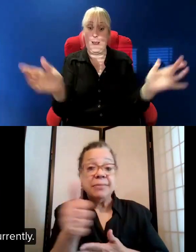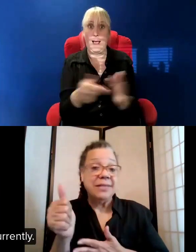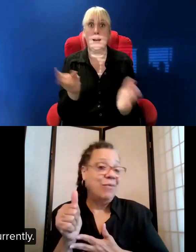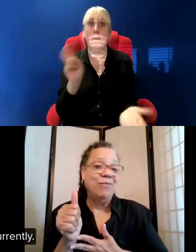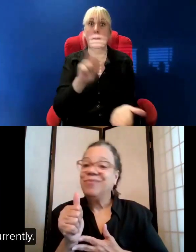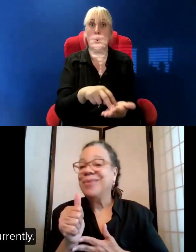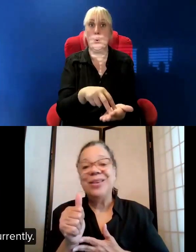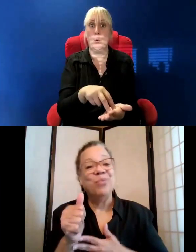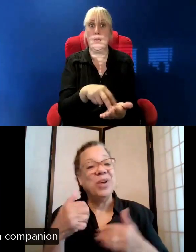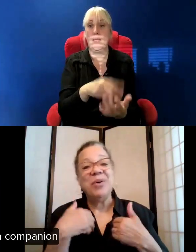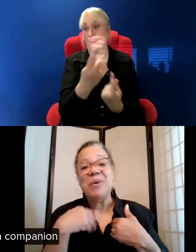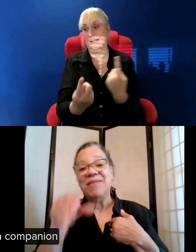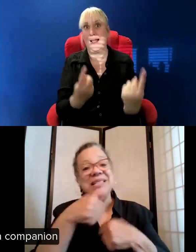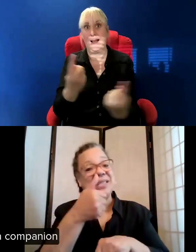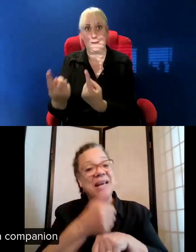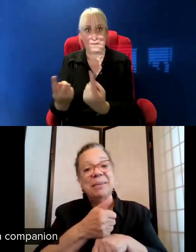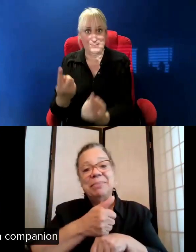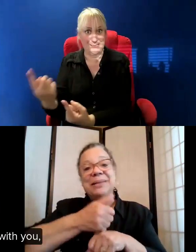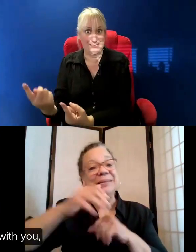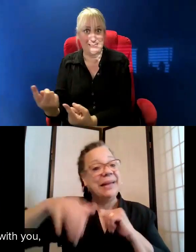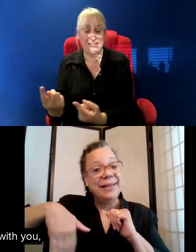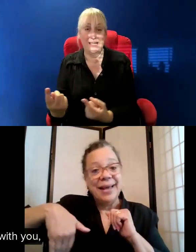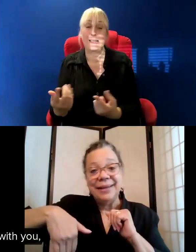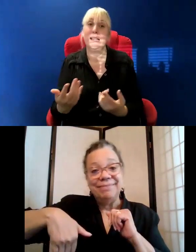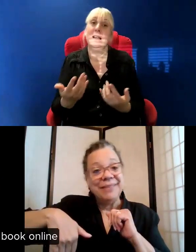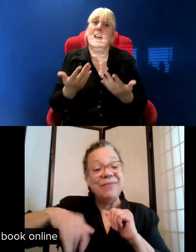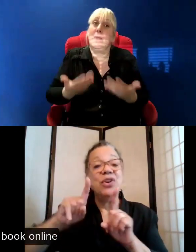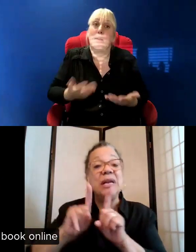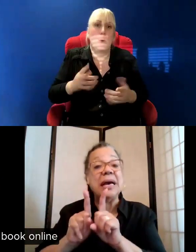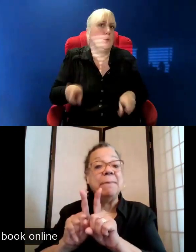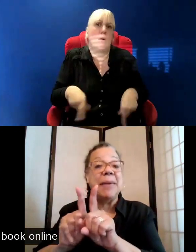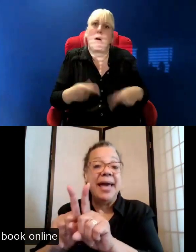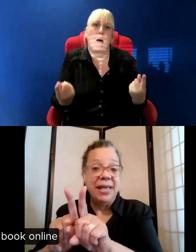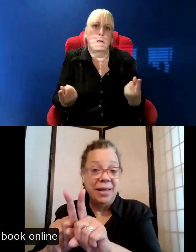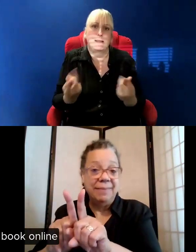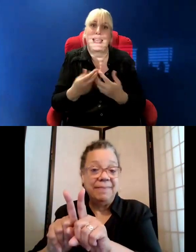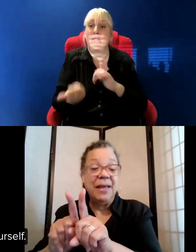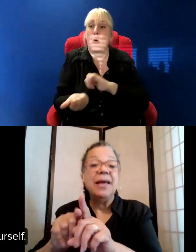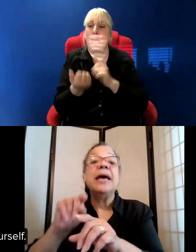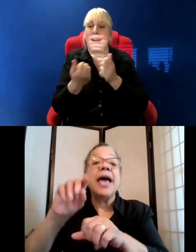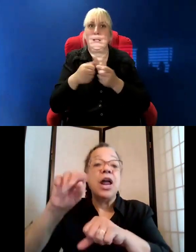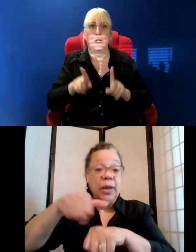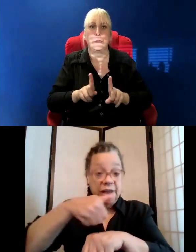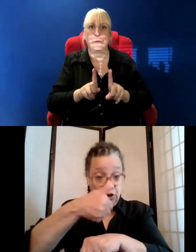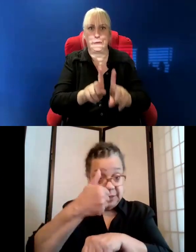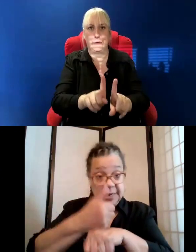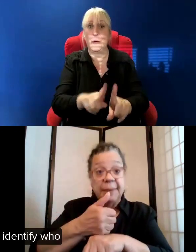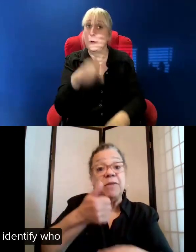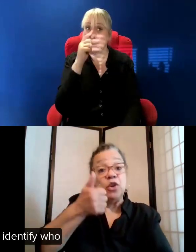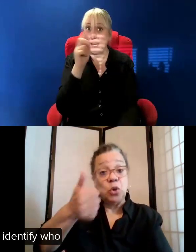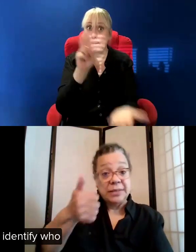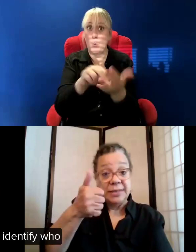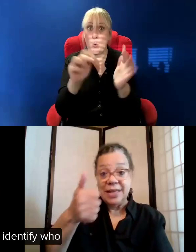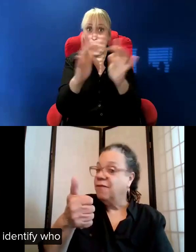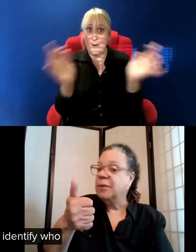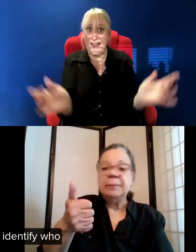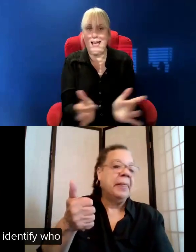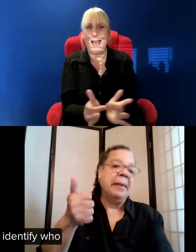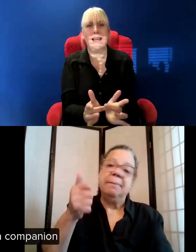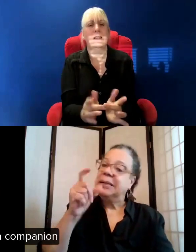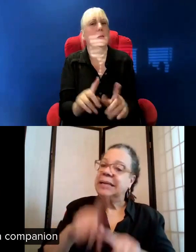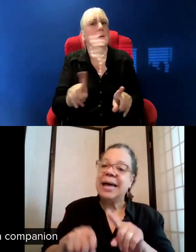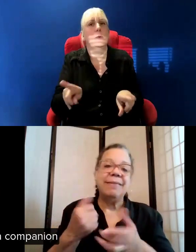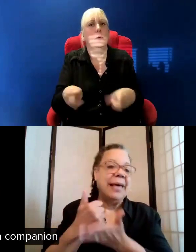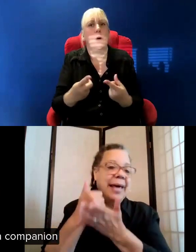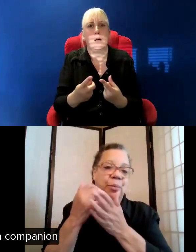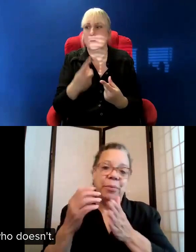that in place currently. If you need a companion to come with you, it will let you book online for yourself, but it doesn't identify who